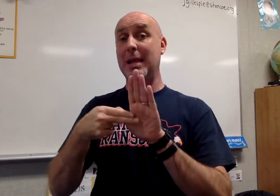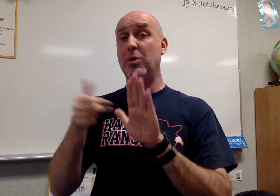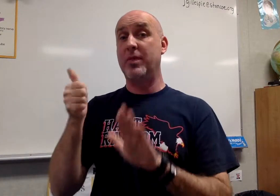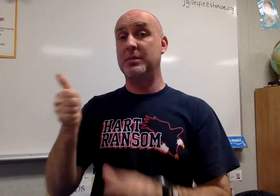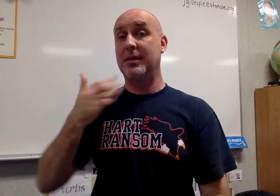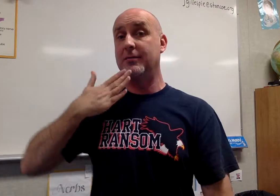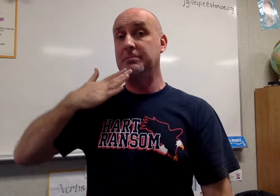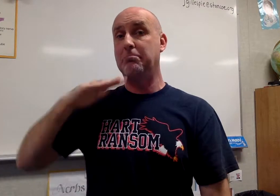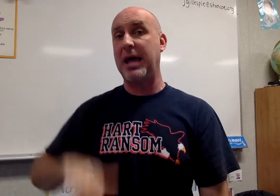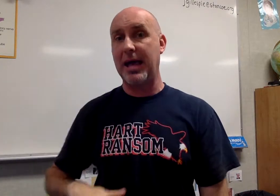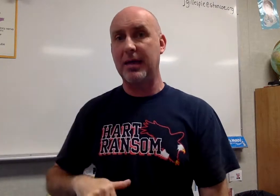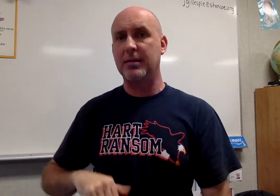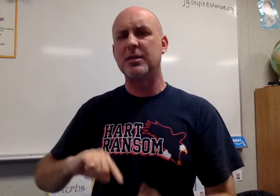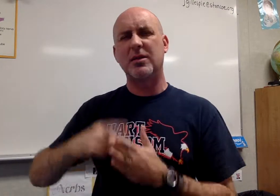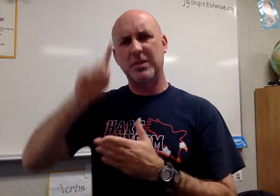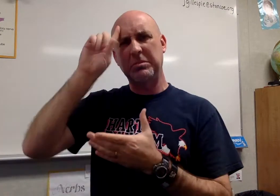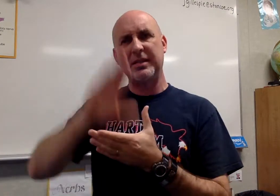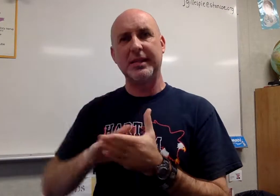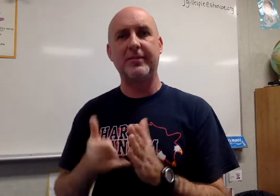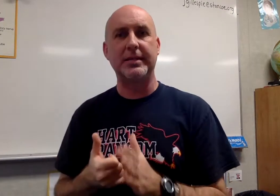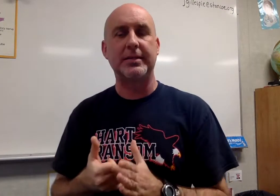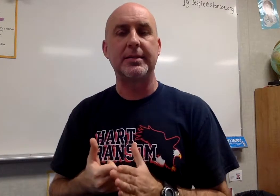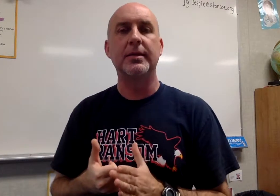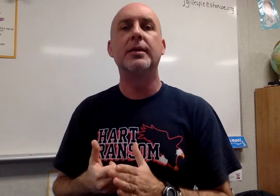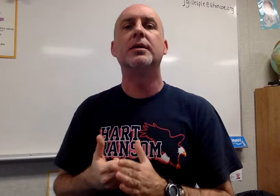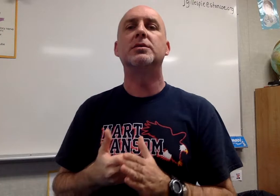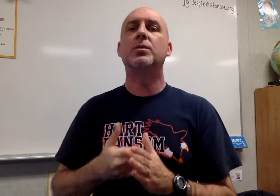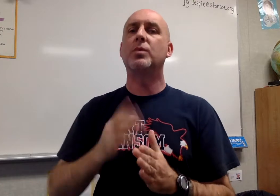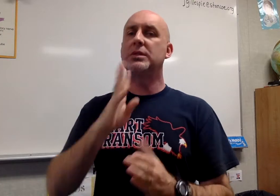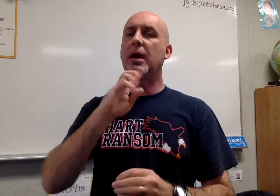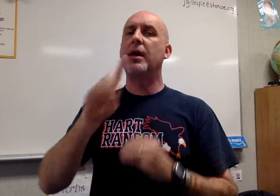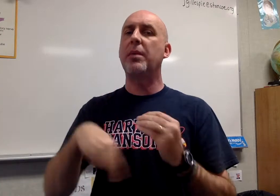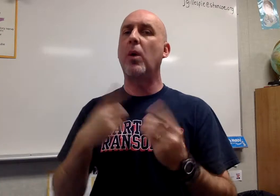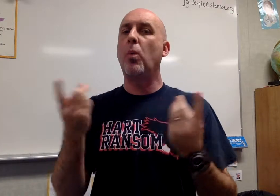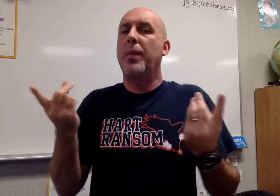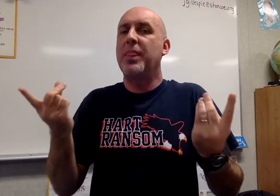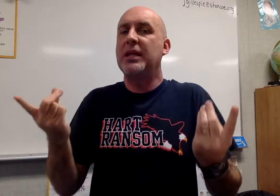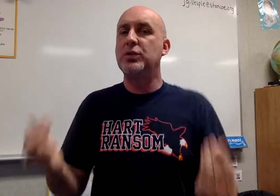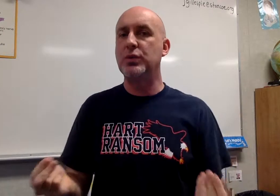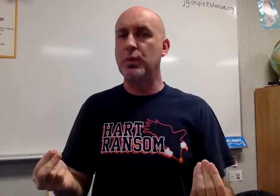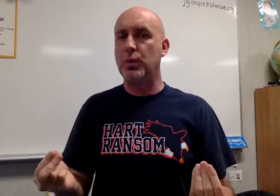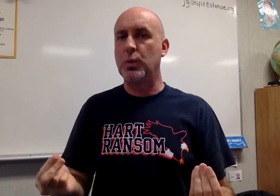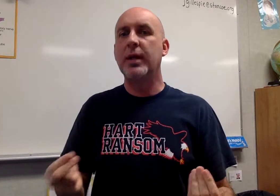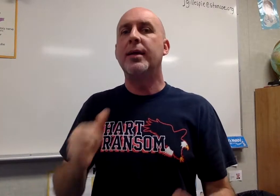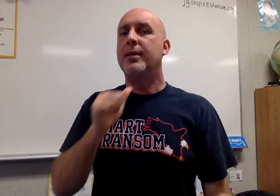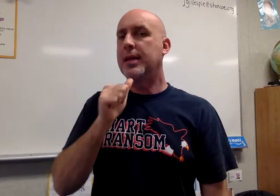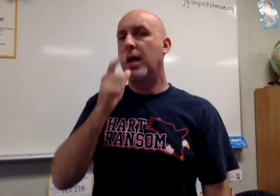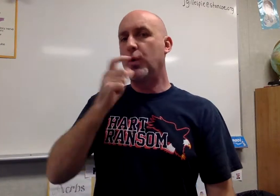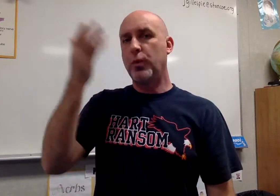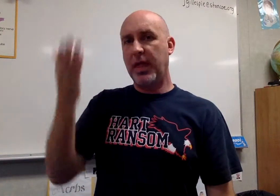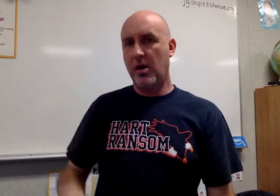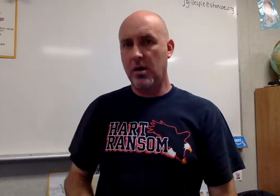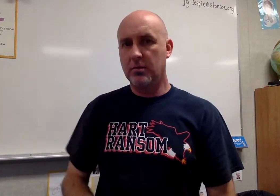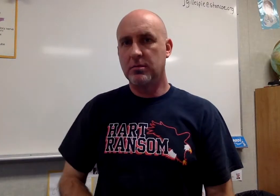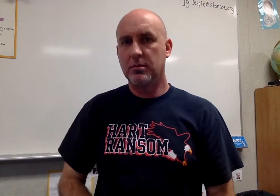label themselves bad. They start to believe it. So we want to talk about what they do, not who they are.